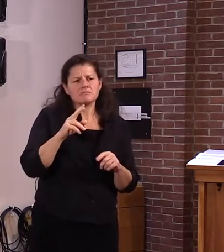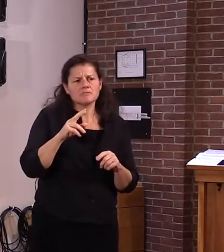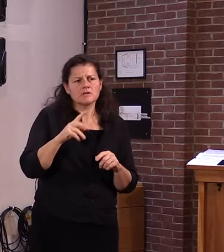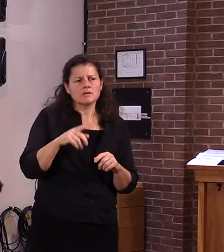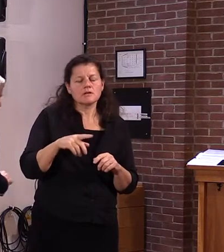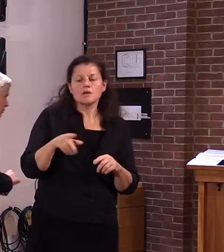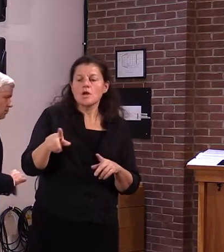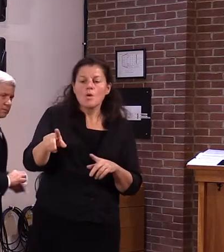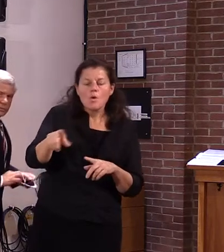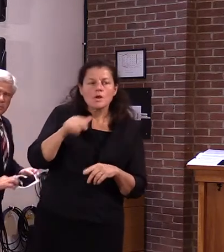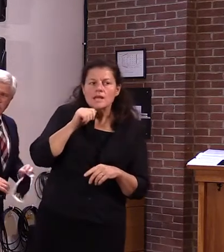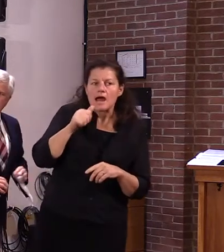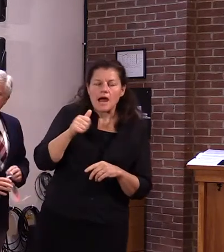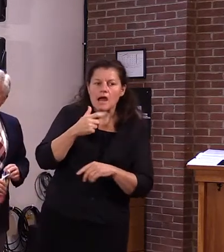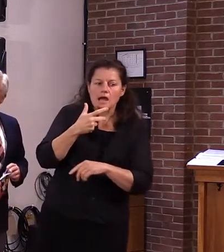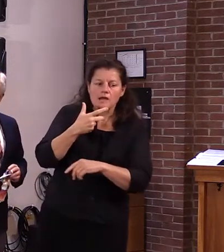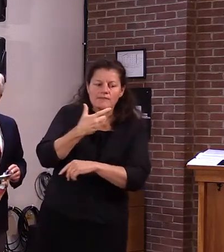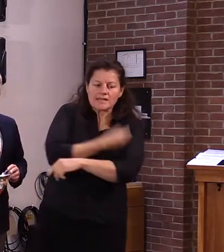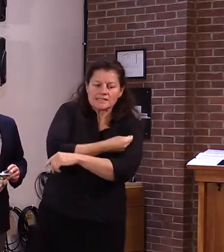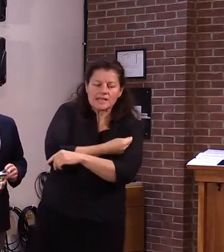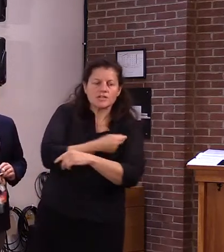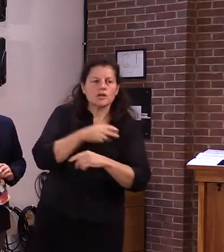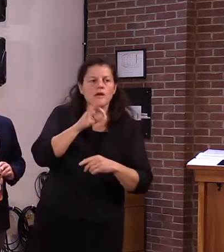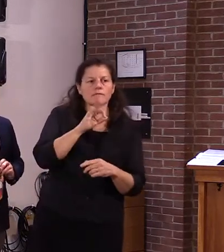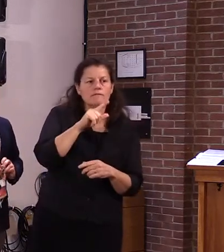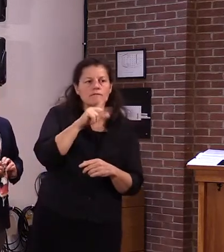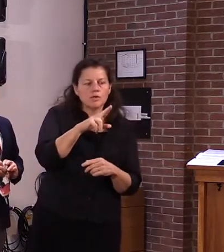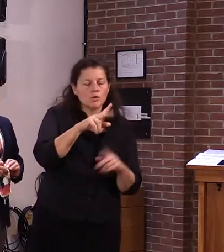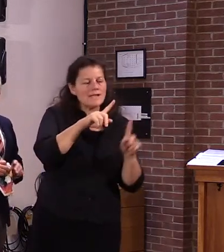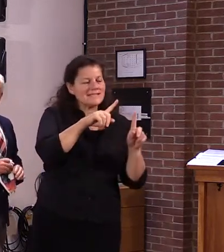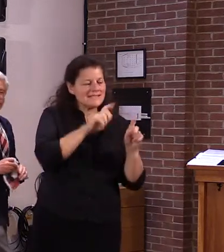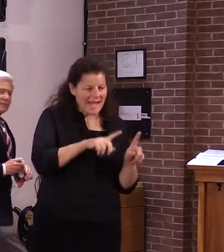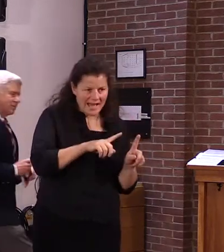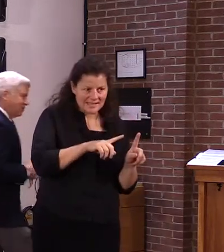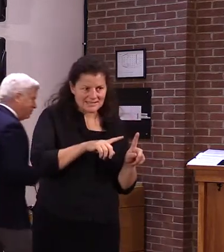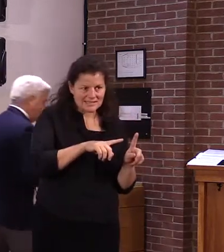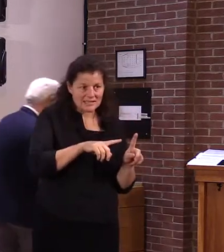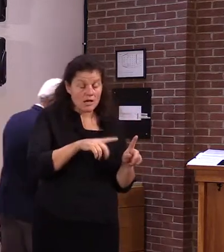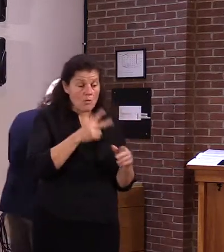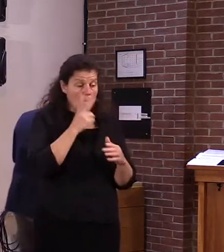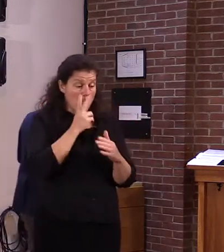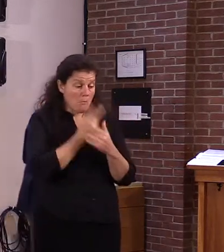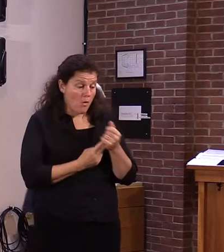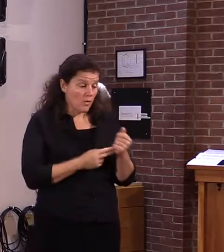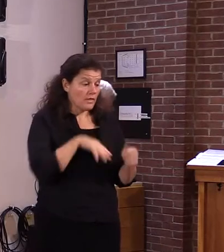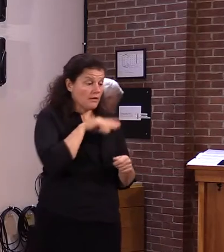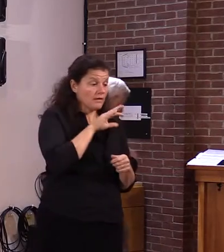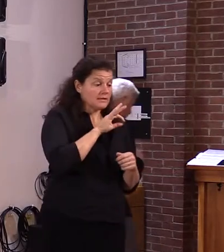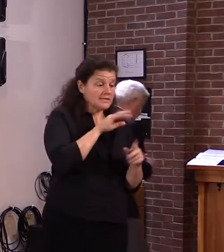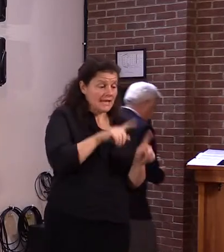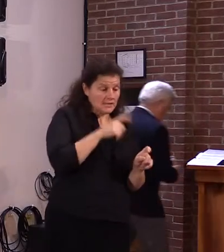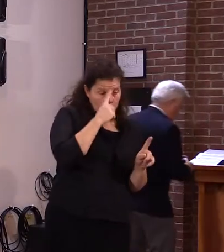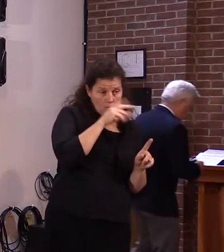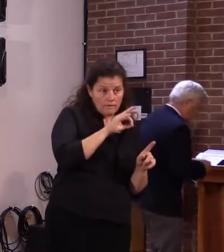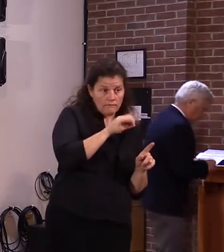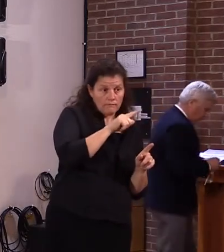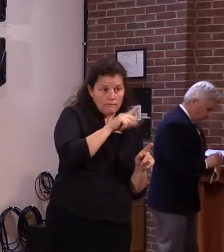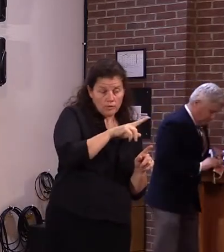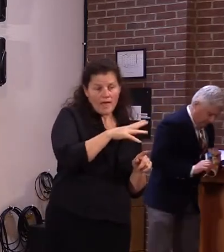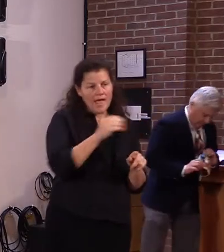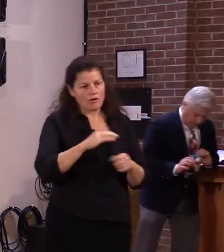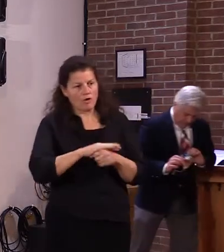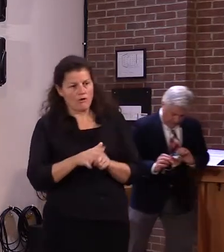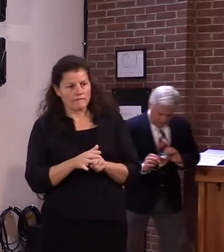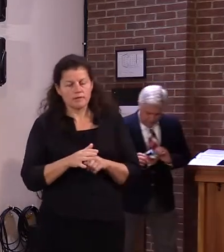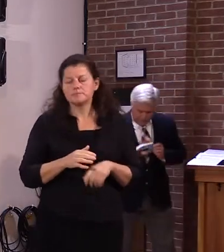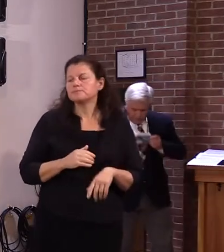Not vaccination, flu tests. So like if somebody presents with symptoms and they're going to one of these pop-up sites, are they going to be tested for flu as well? Yeah, so